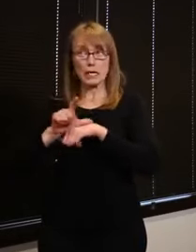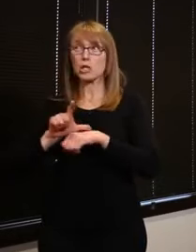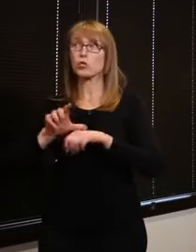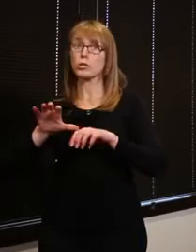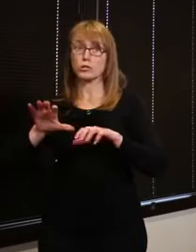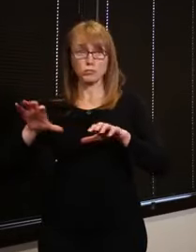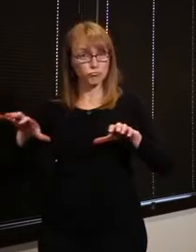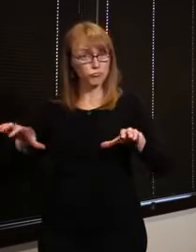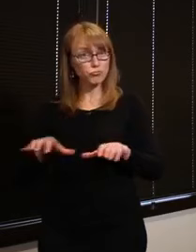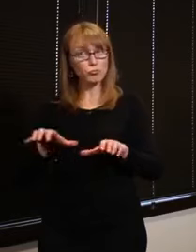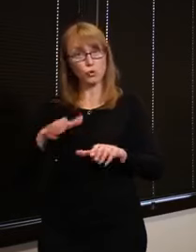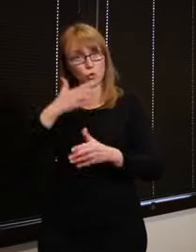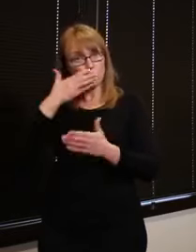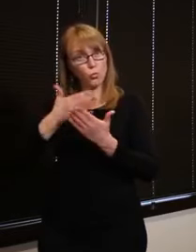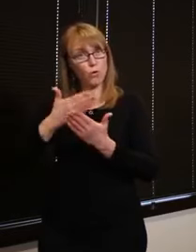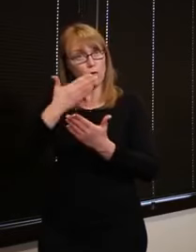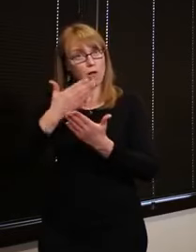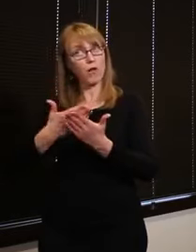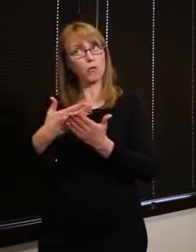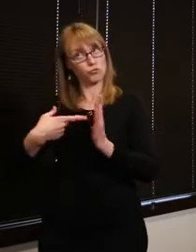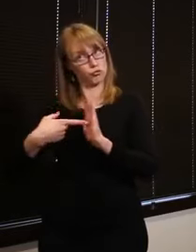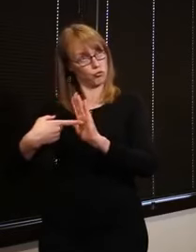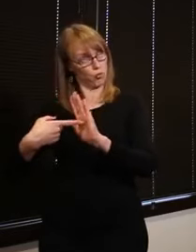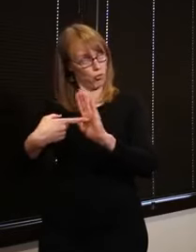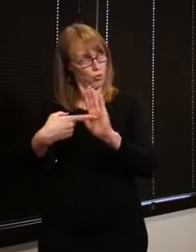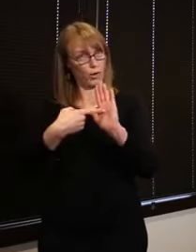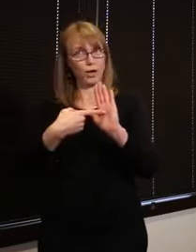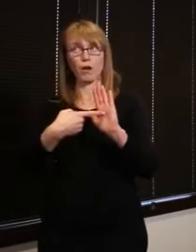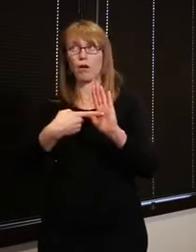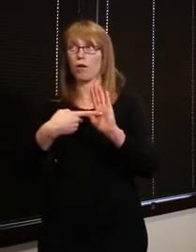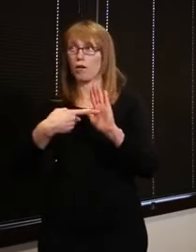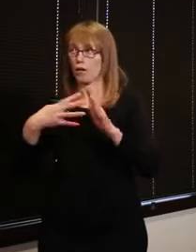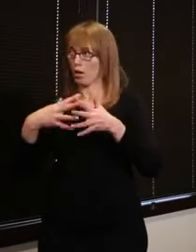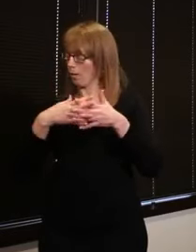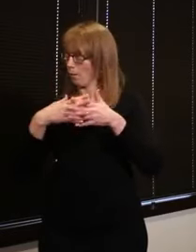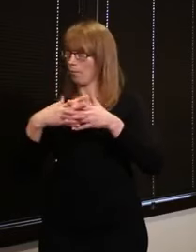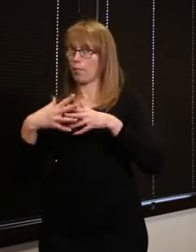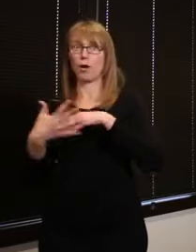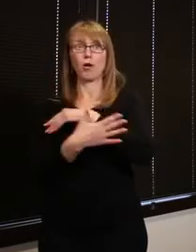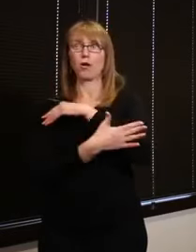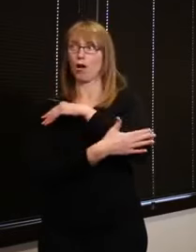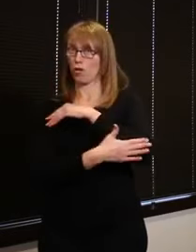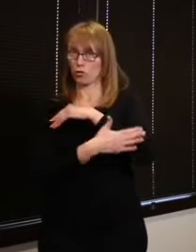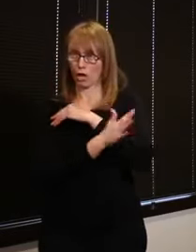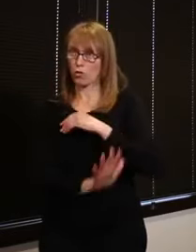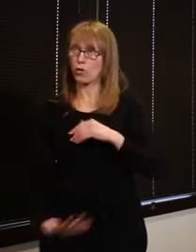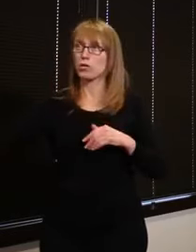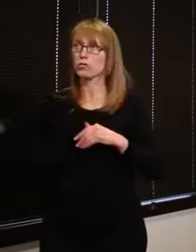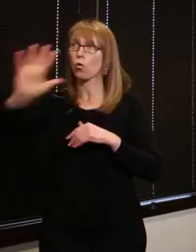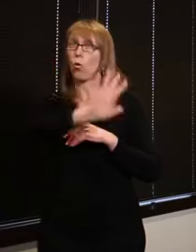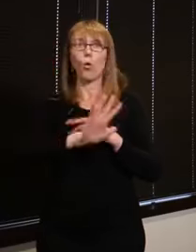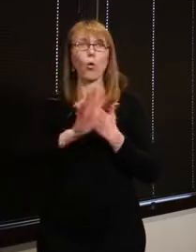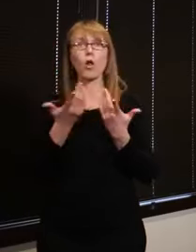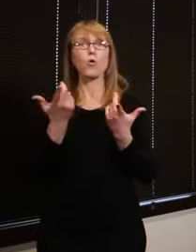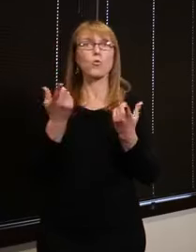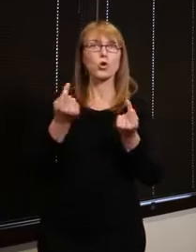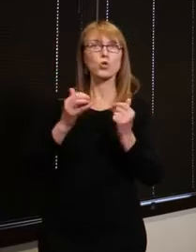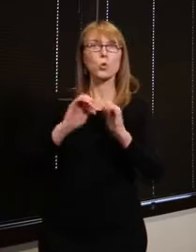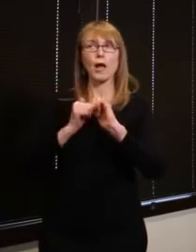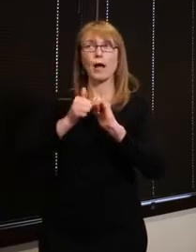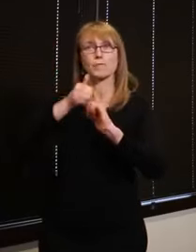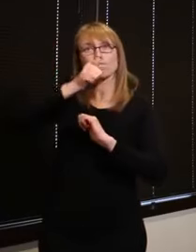And St. Louis, again, is showing the rest of the country how to deal with a pandemic. But let's not make those mistakes of the